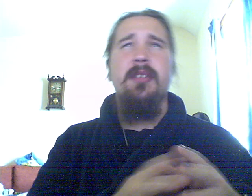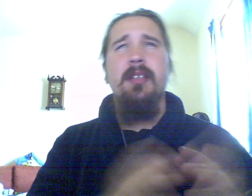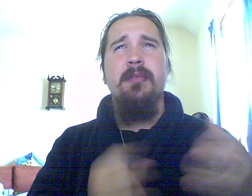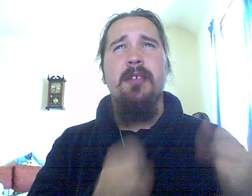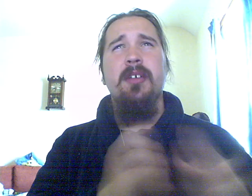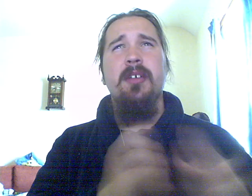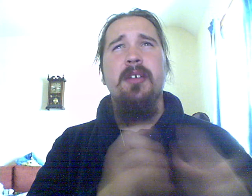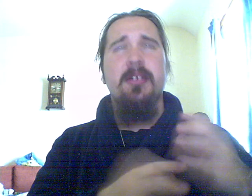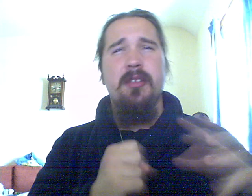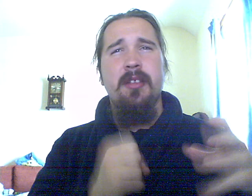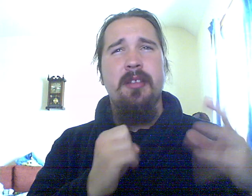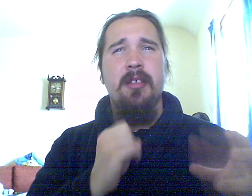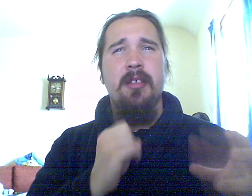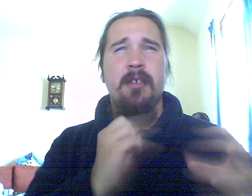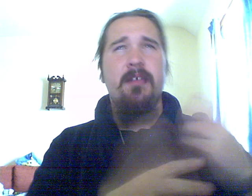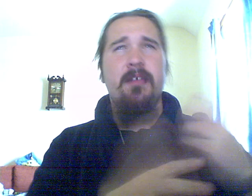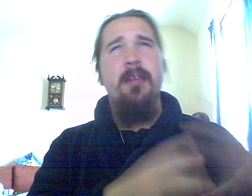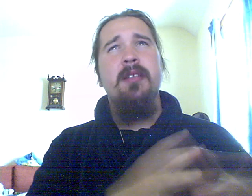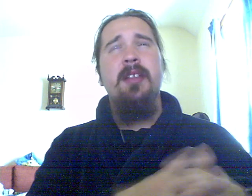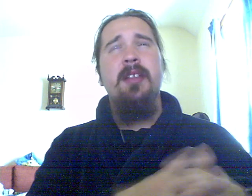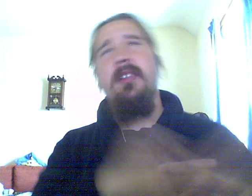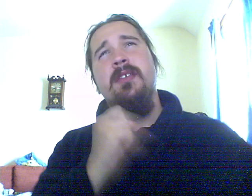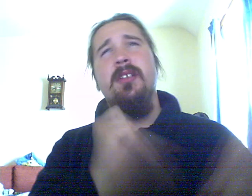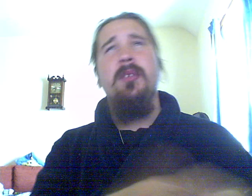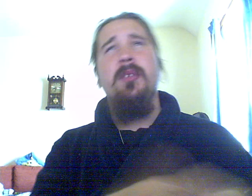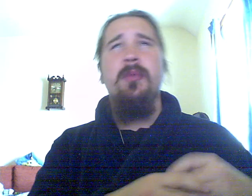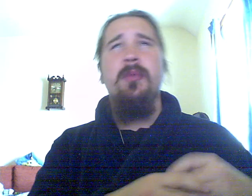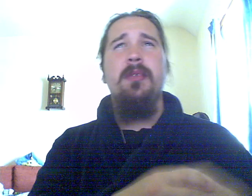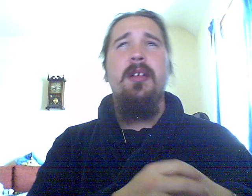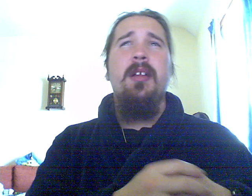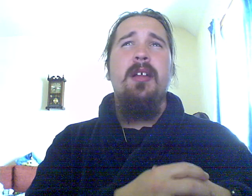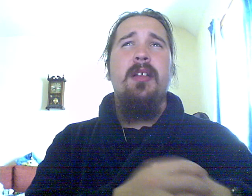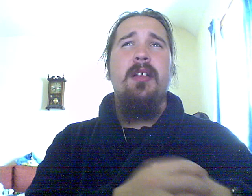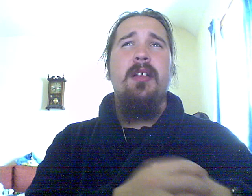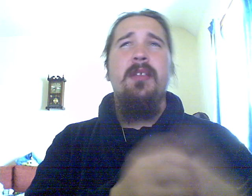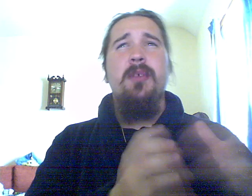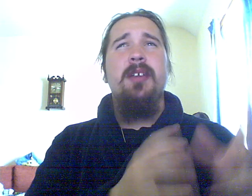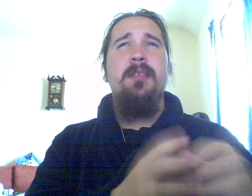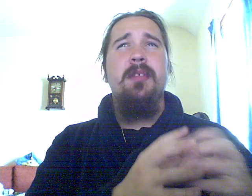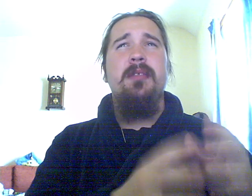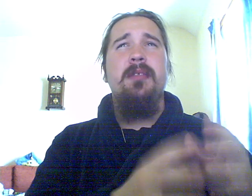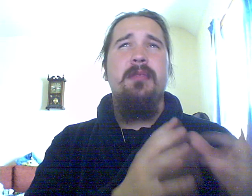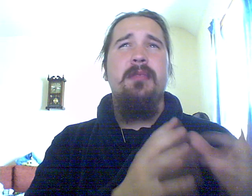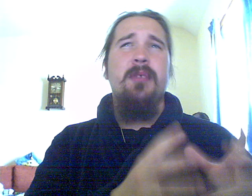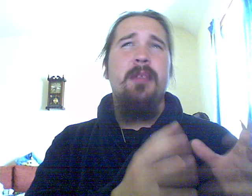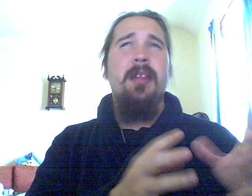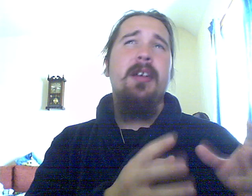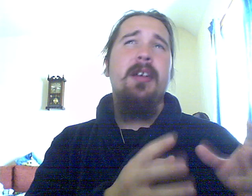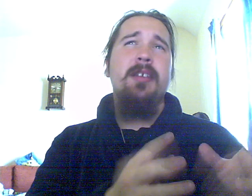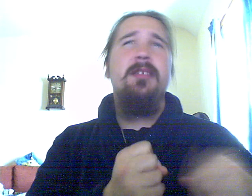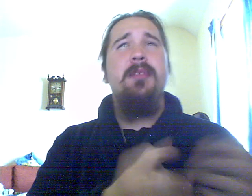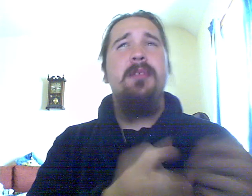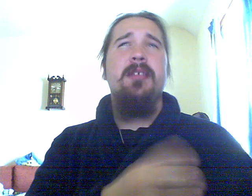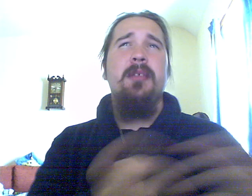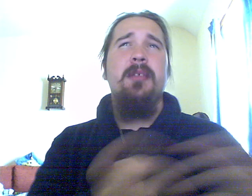thing, in regards to the female lead thinks it's a load of... It's a waste, but wouldn't it be nice? But at the same time, she